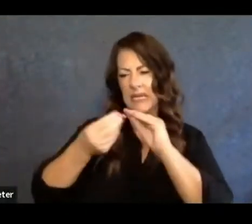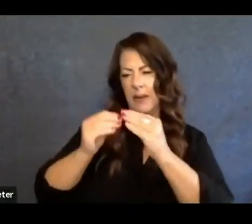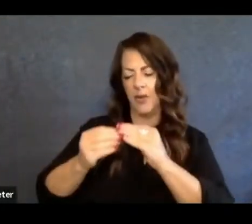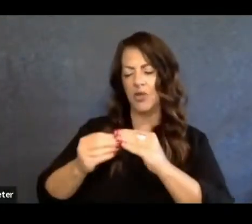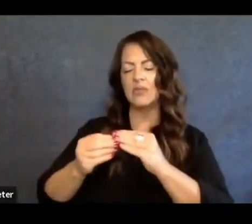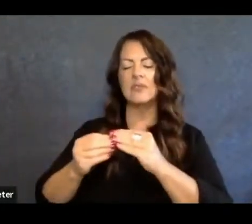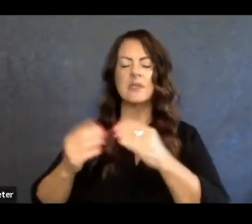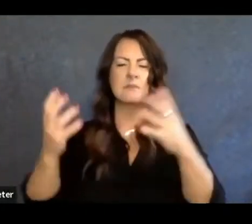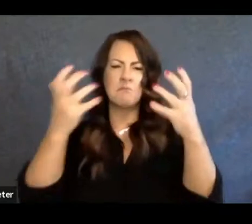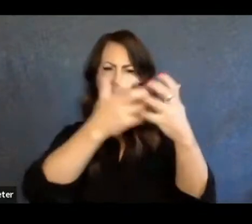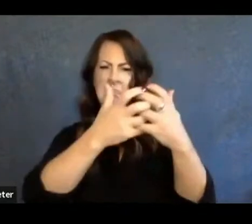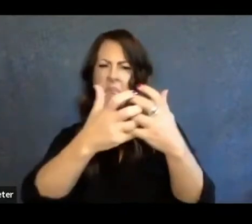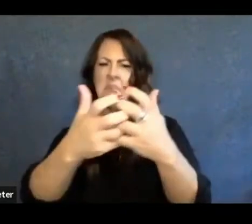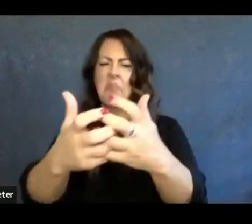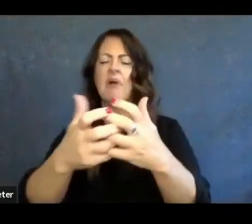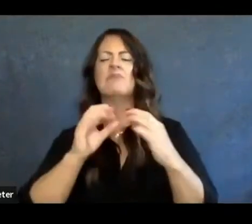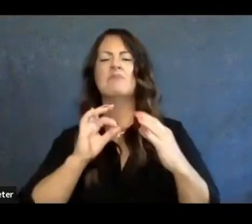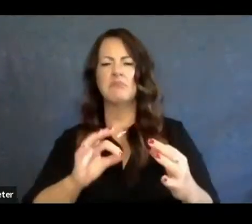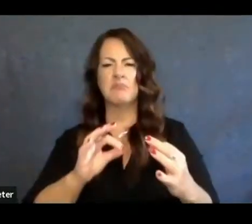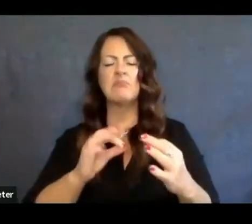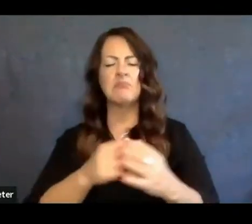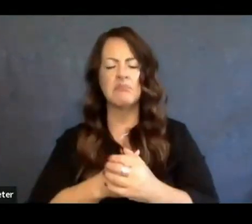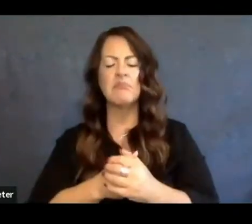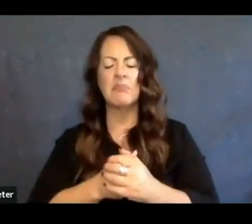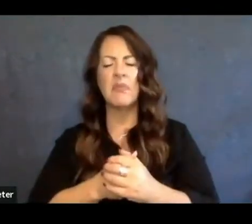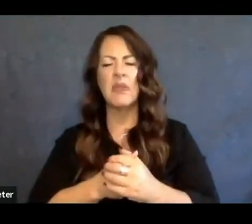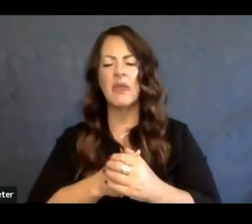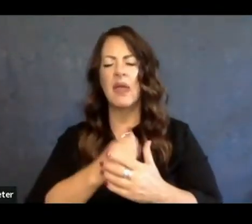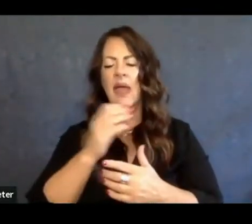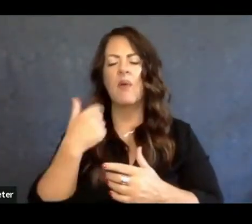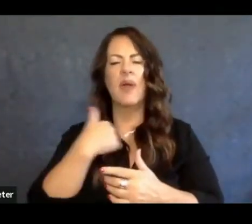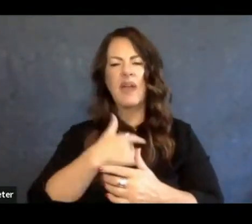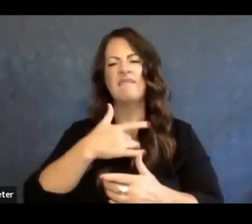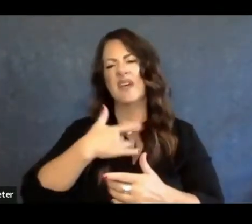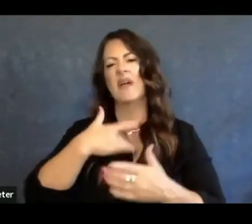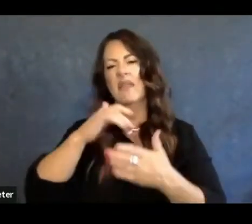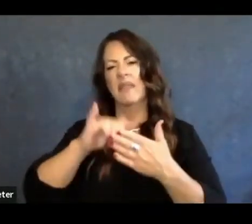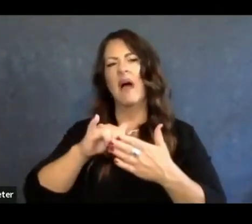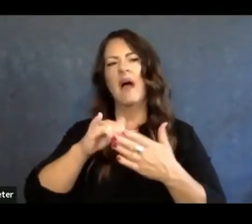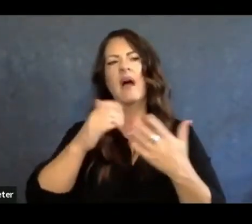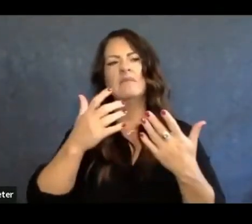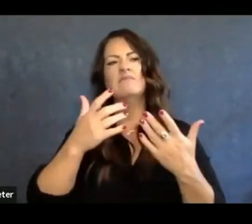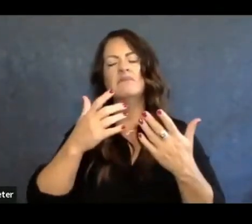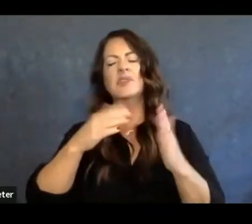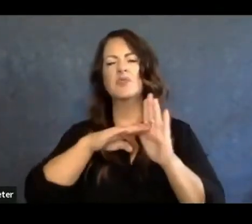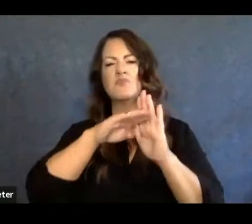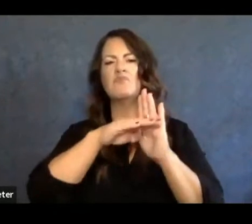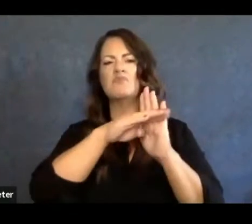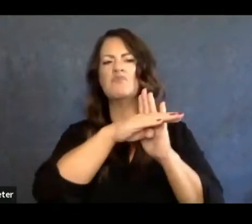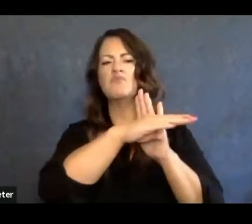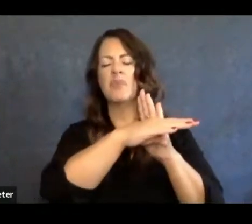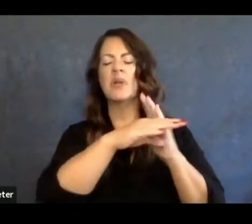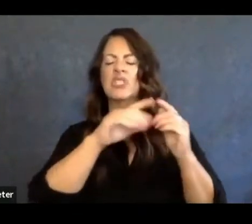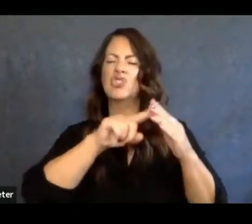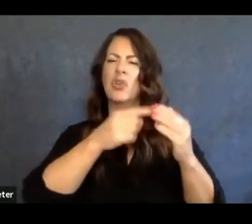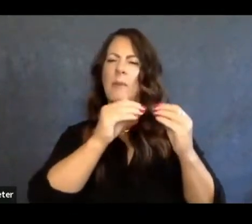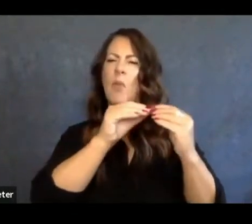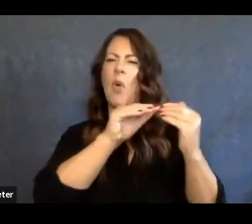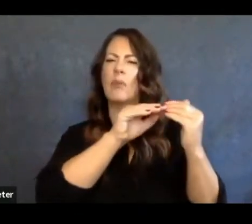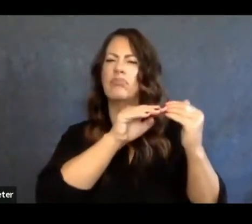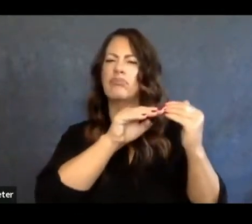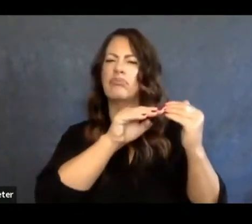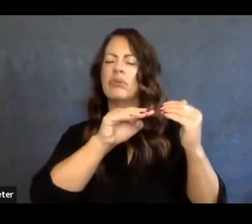similar sort of calculations as you went through, and believe that the trend has been stabilizing and coming